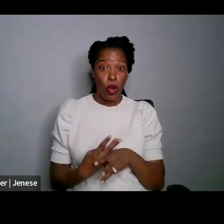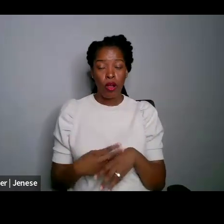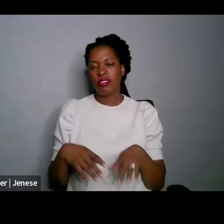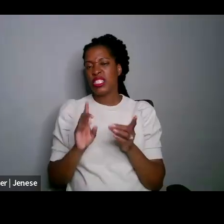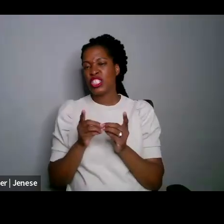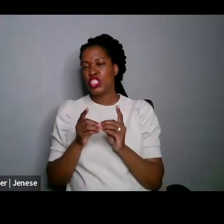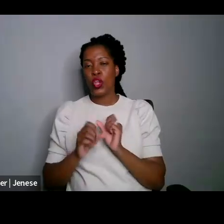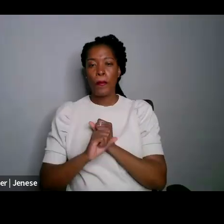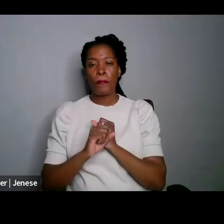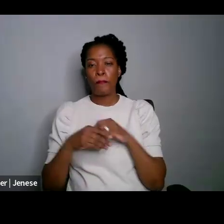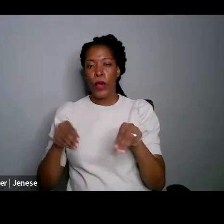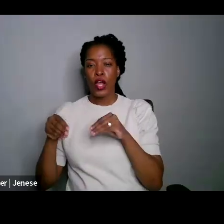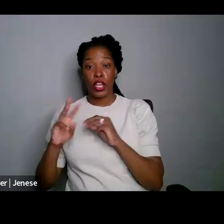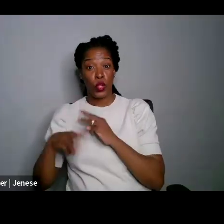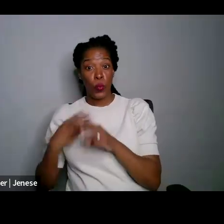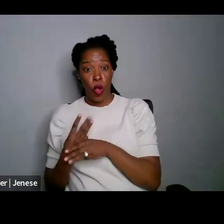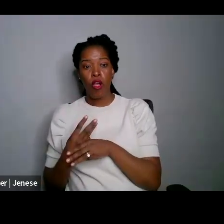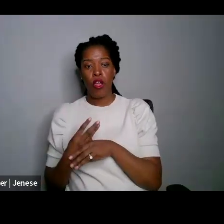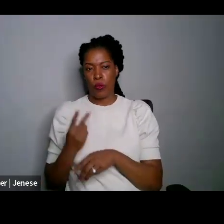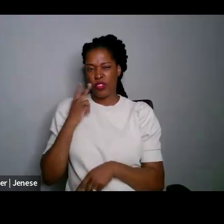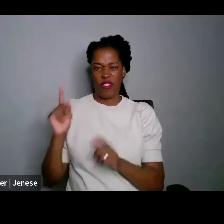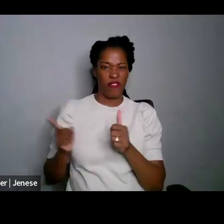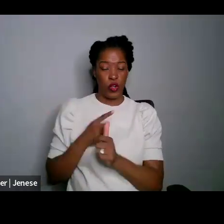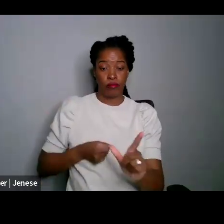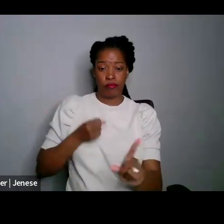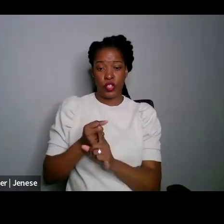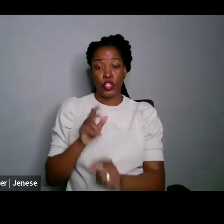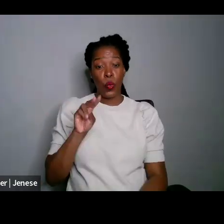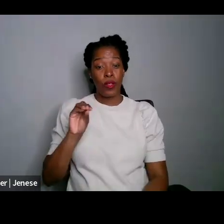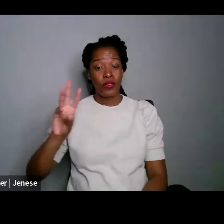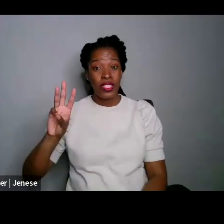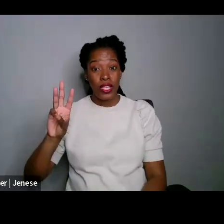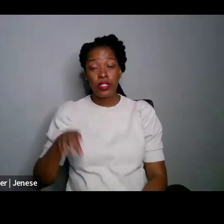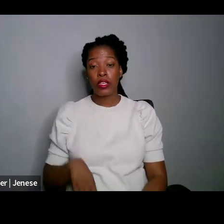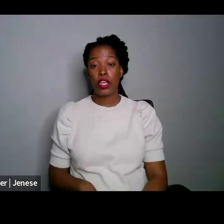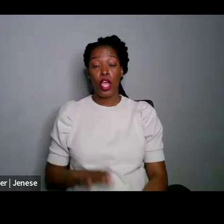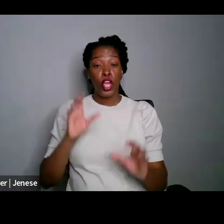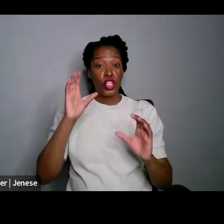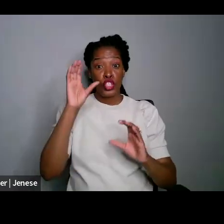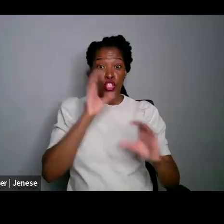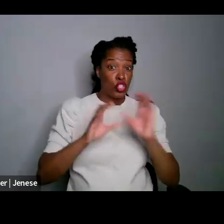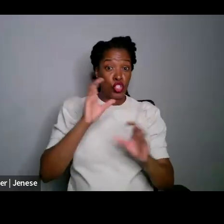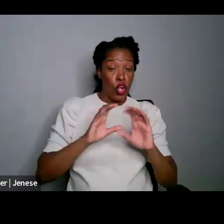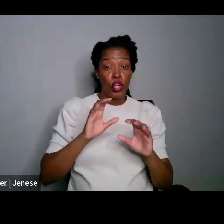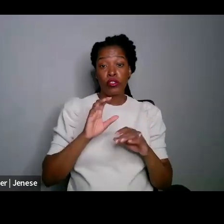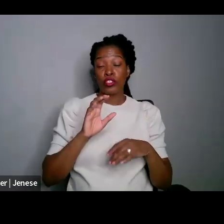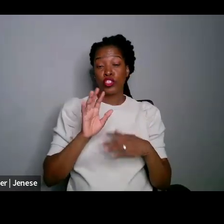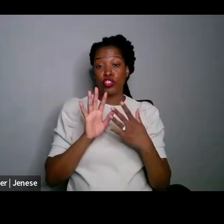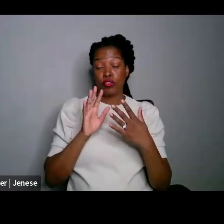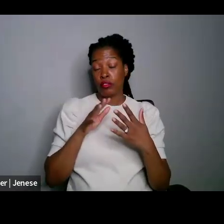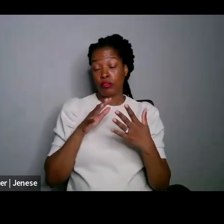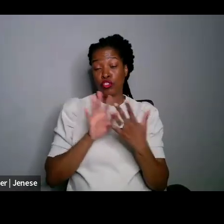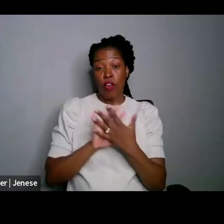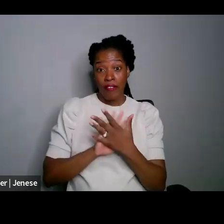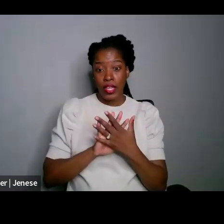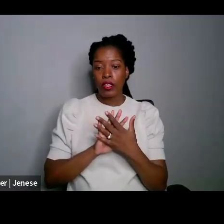search engine traffic was reported to have grown to about 6.4 billion users in 1 month.